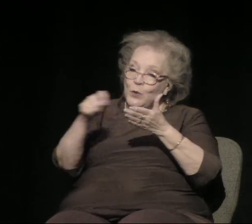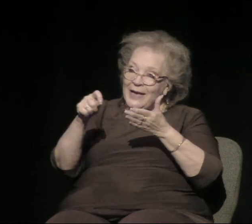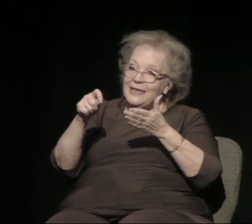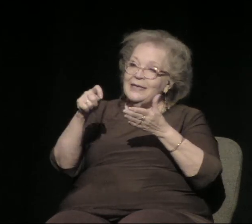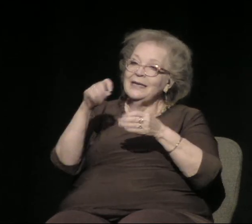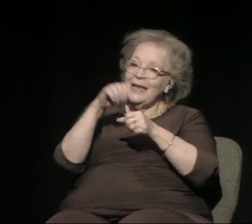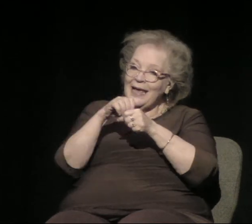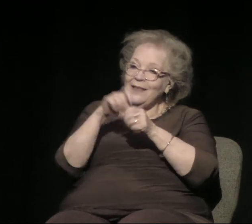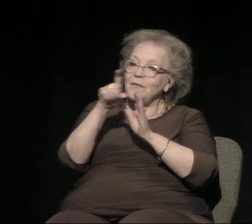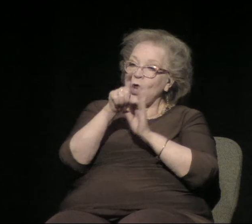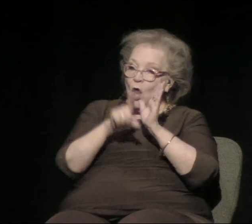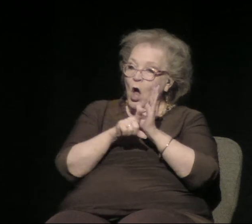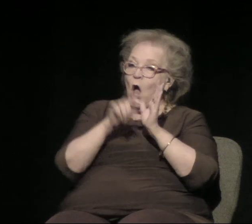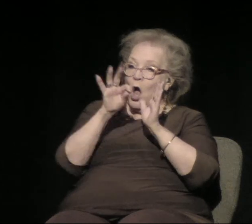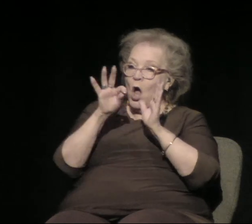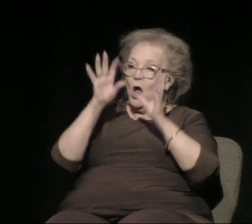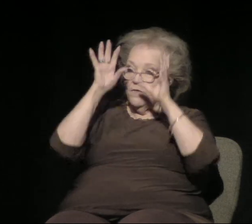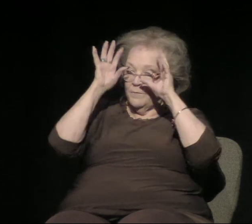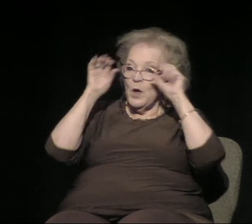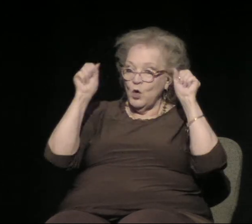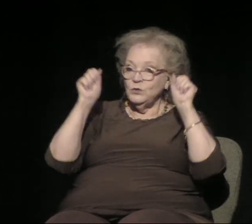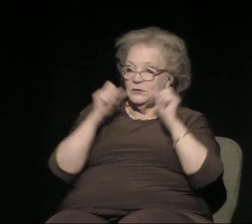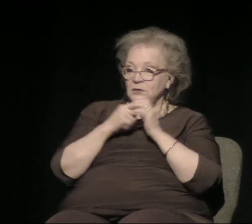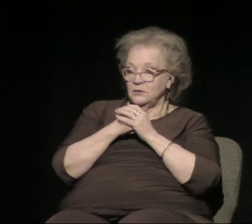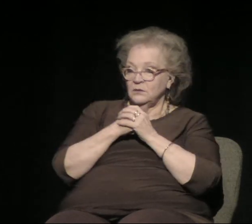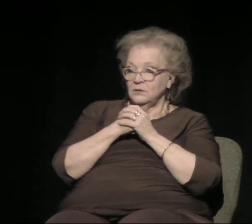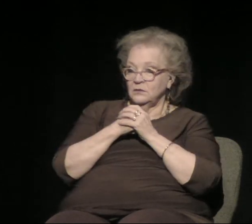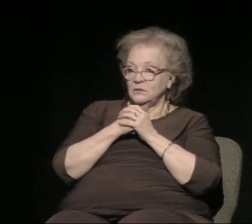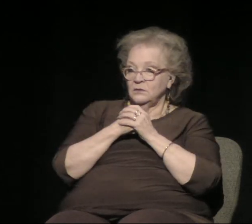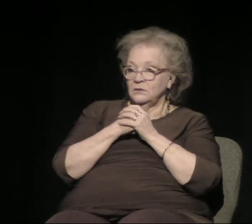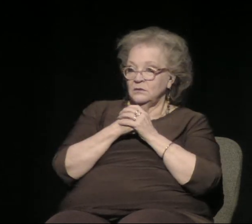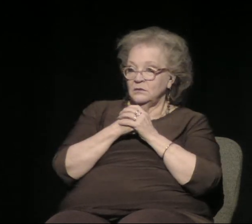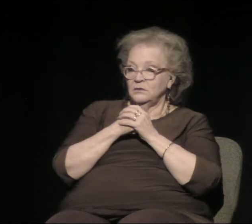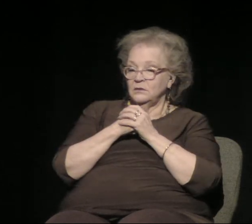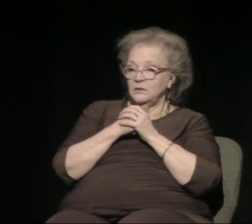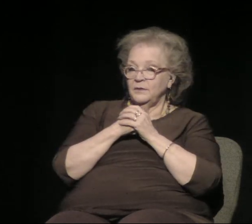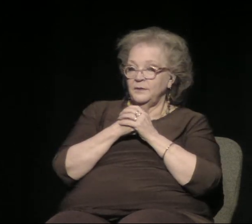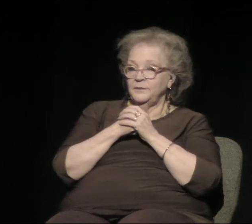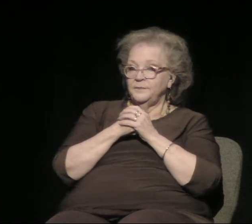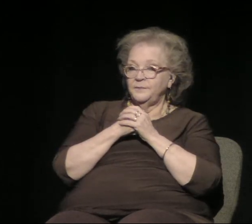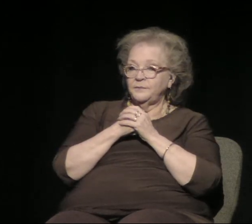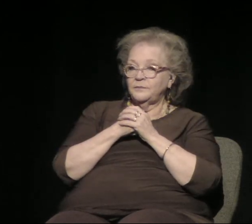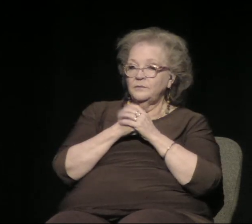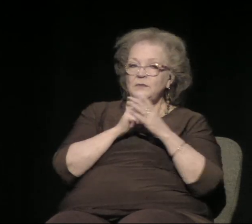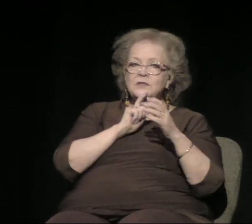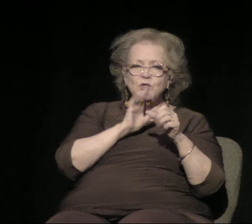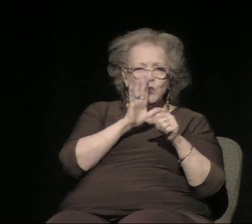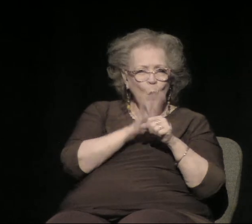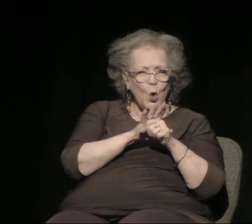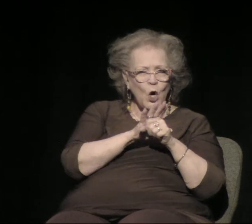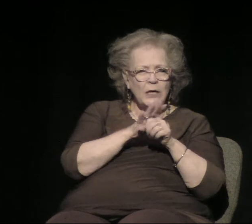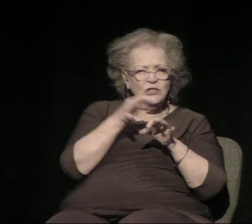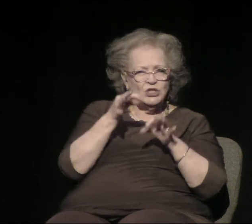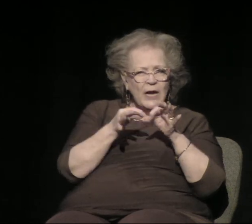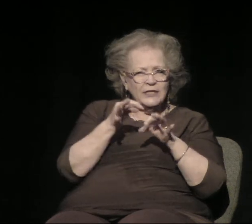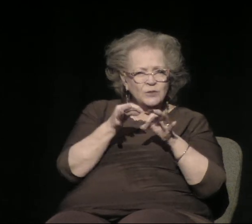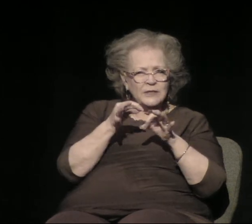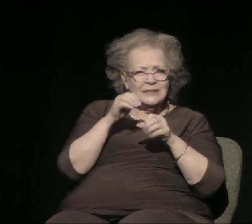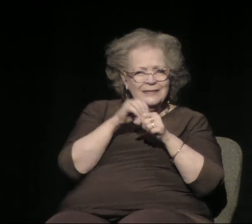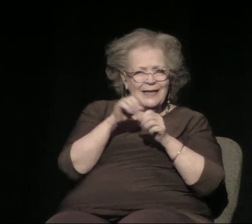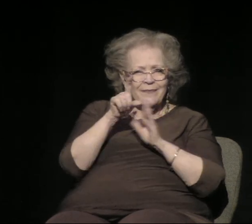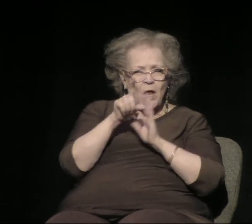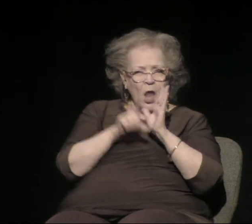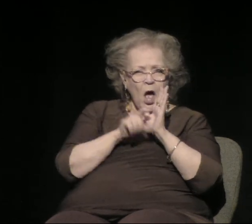the law of Moses. Now, what is that getting at? What are the sworn judgments in the